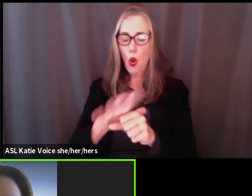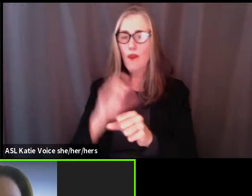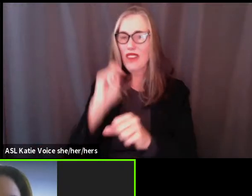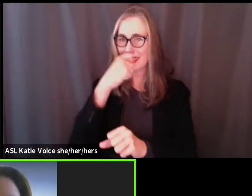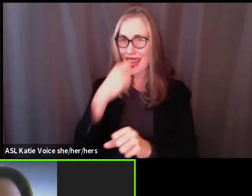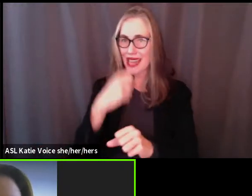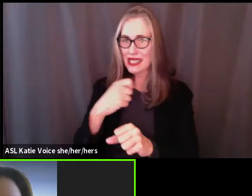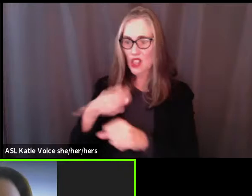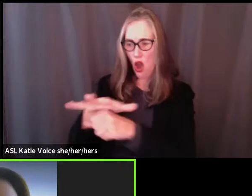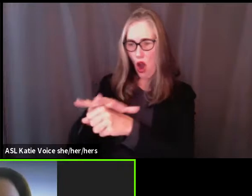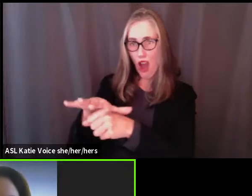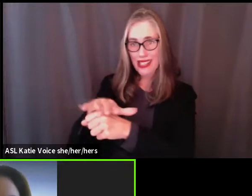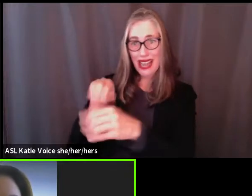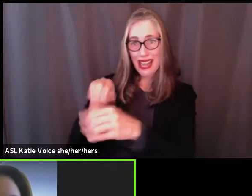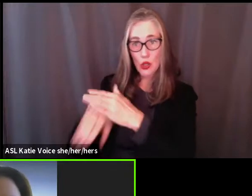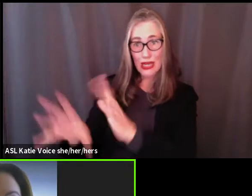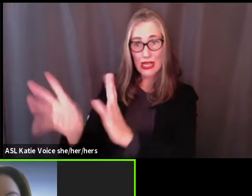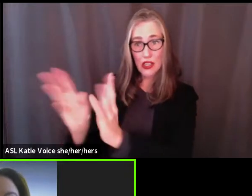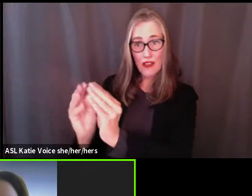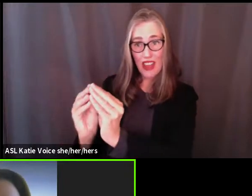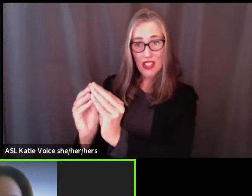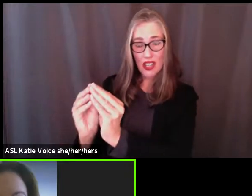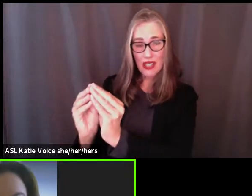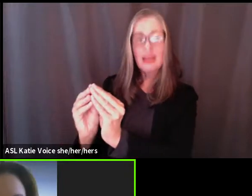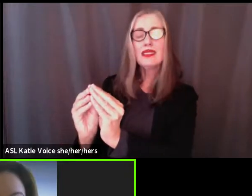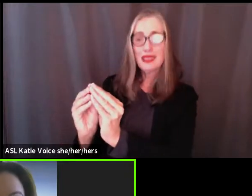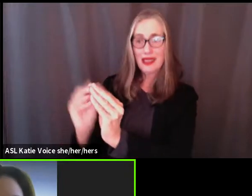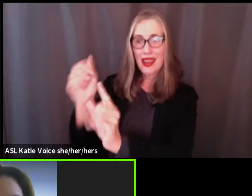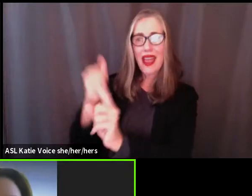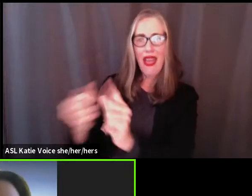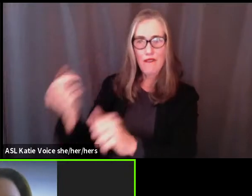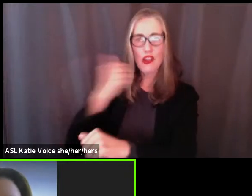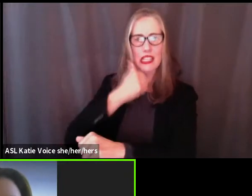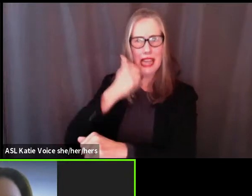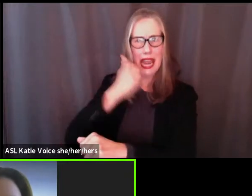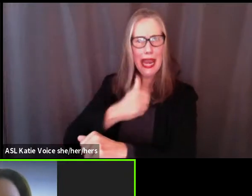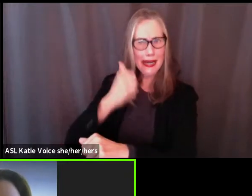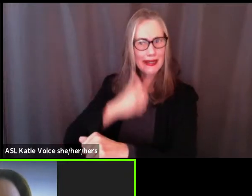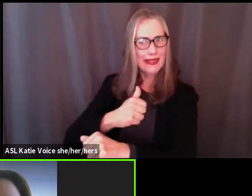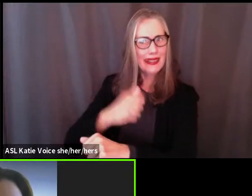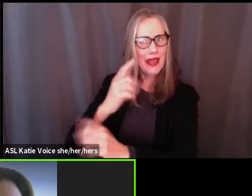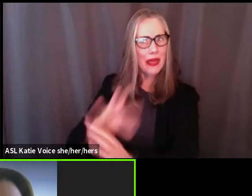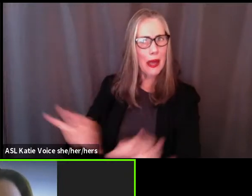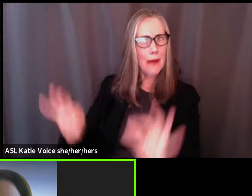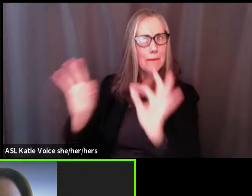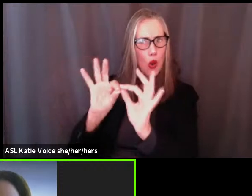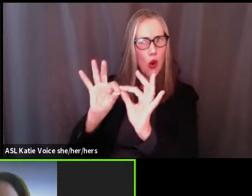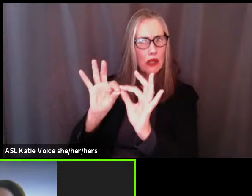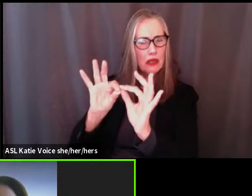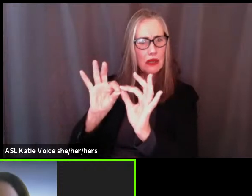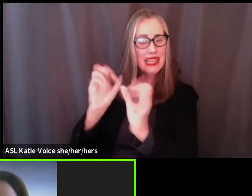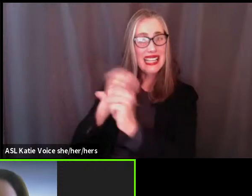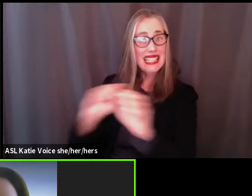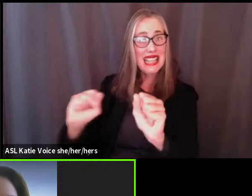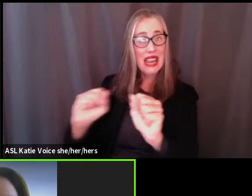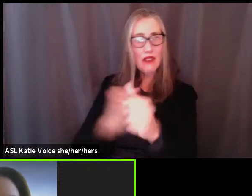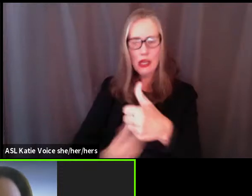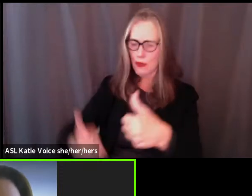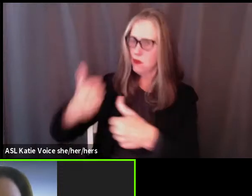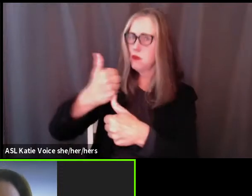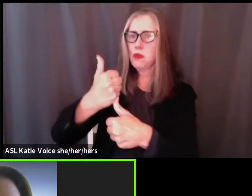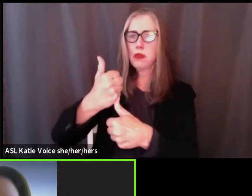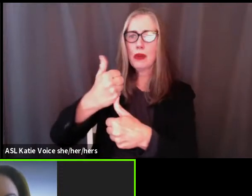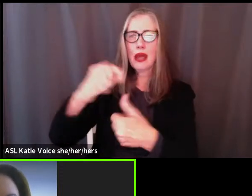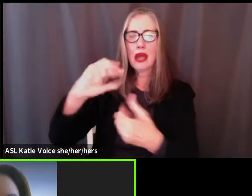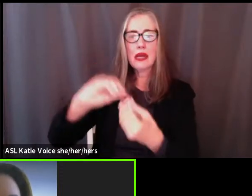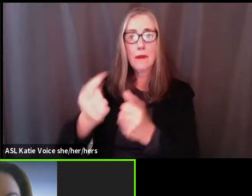into the convention, but to get into the convention every day. I think it's really important that we put safety first and that we